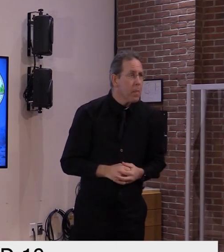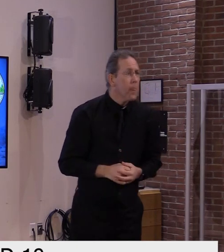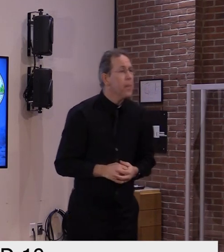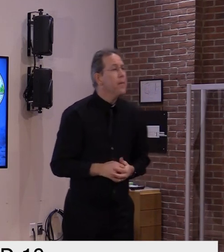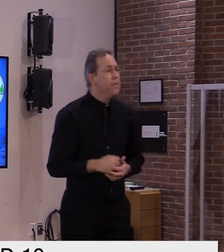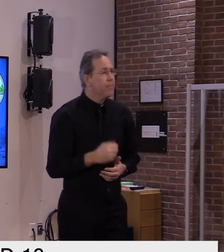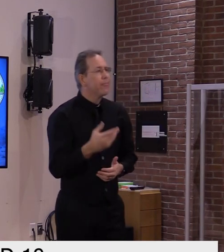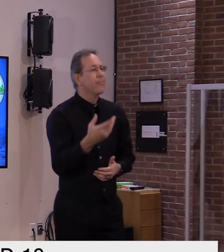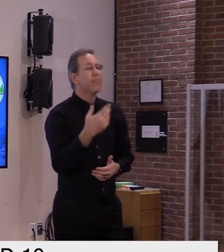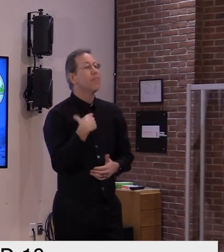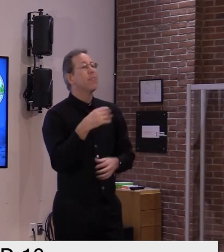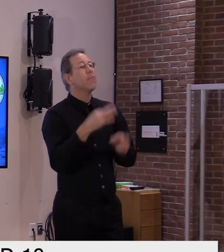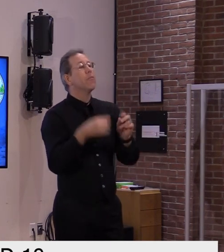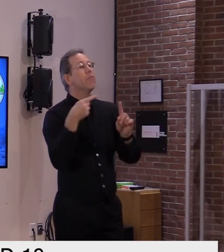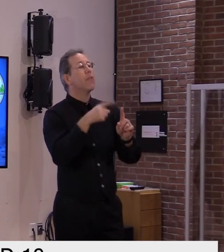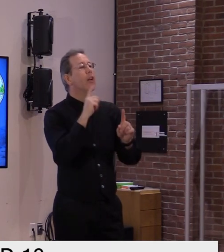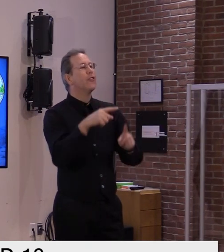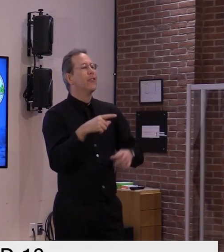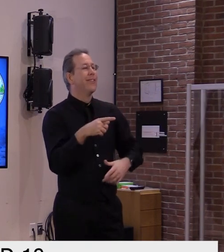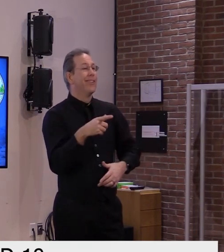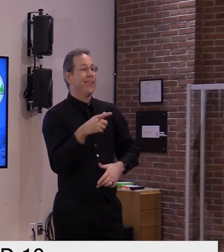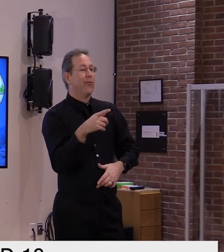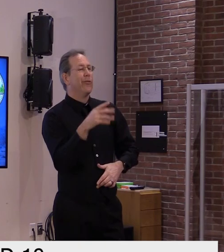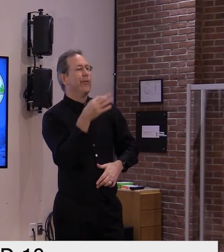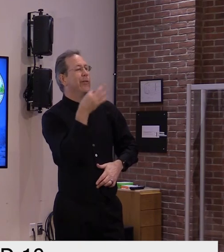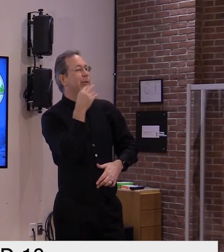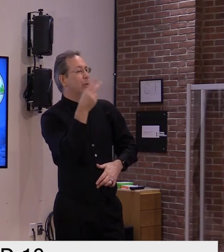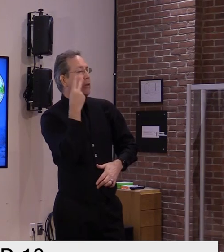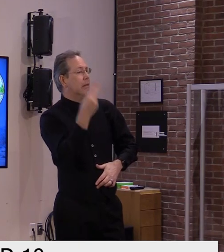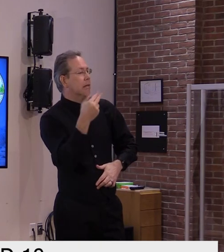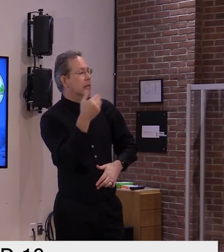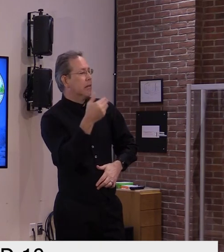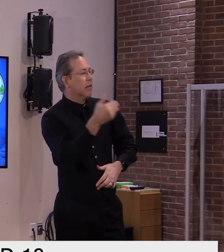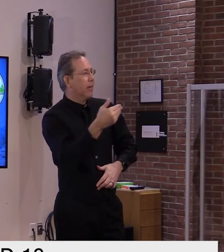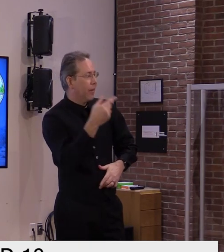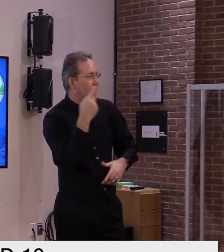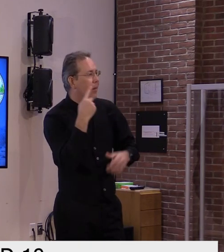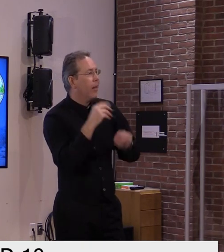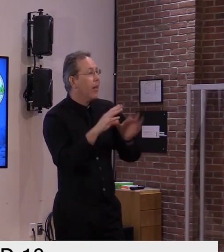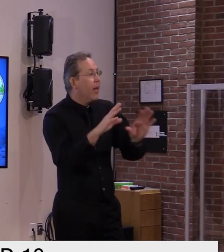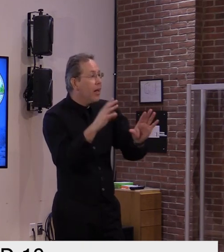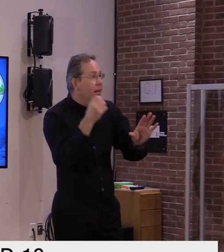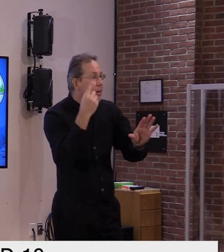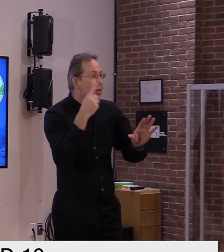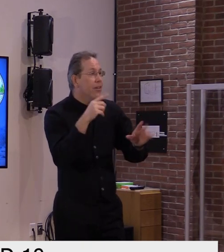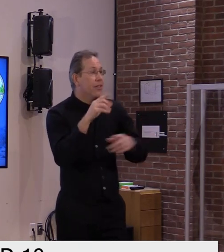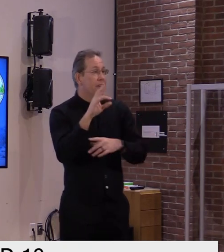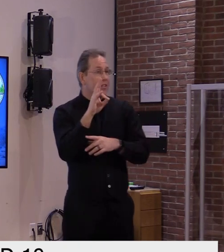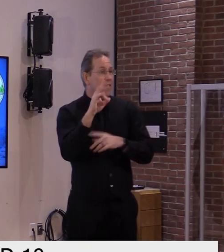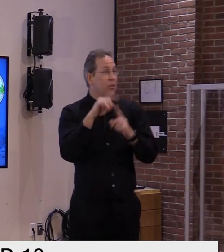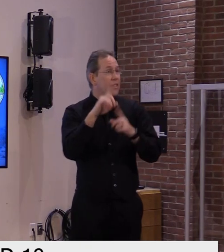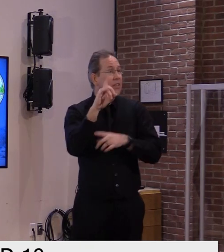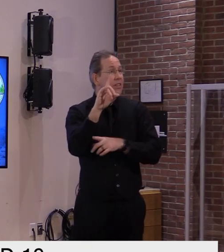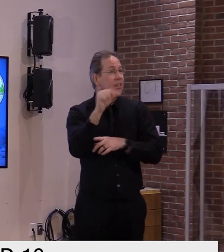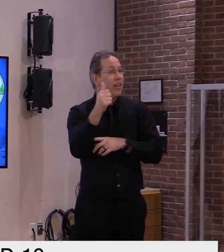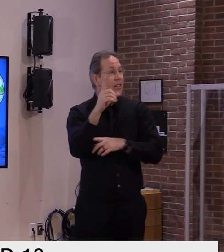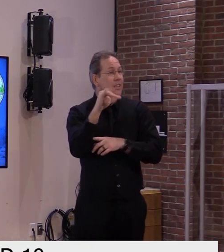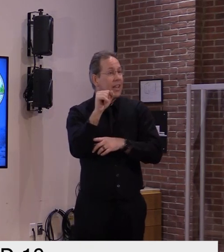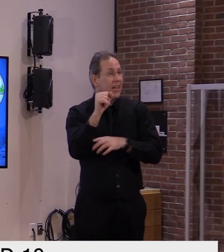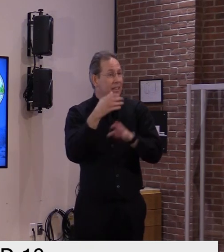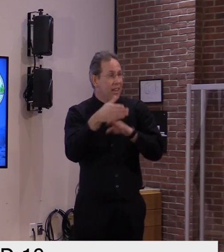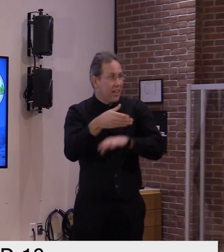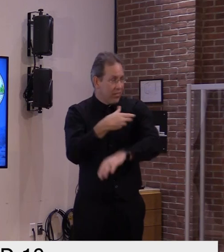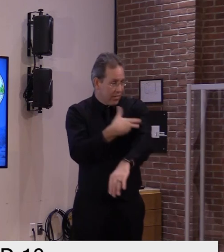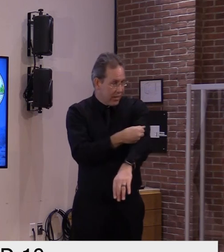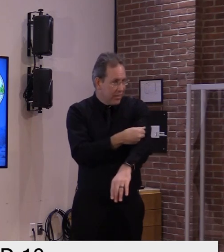dose is administered, it's going to be a 7-10 day or plus period to build up the immune response to that